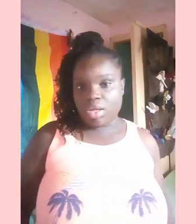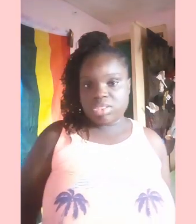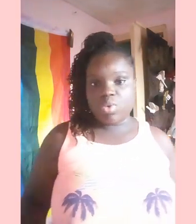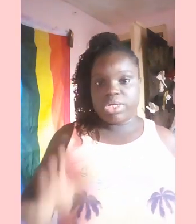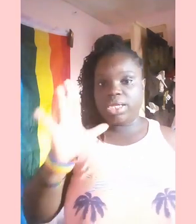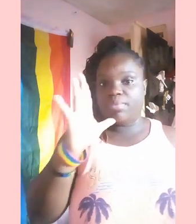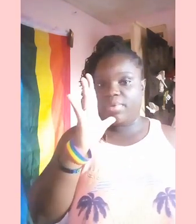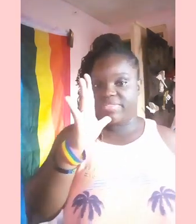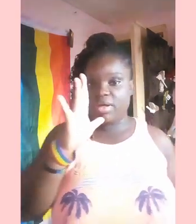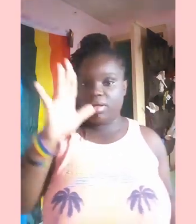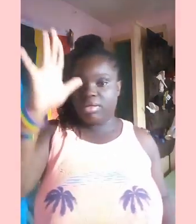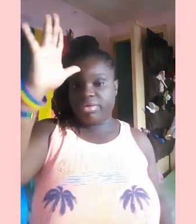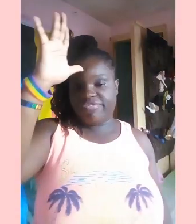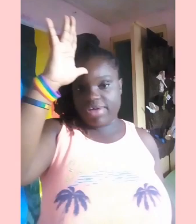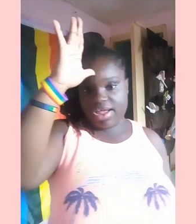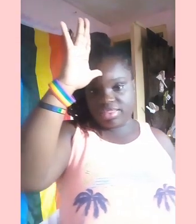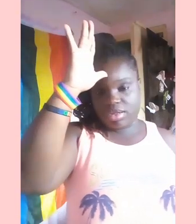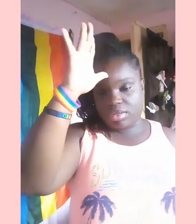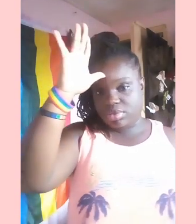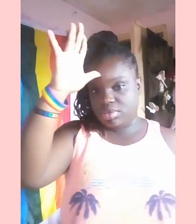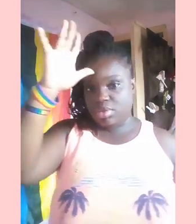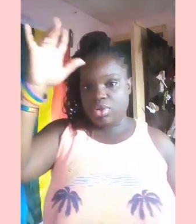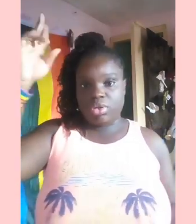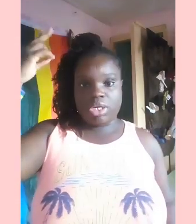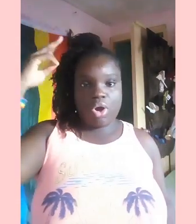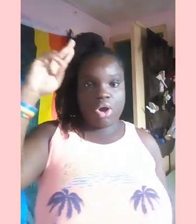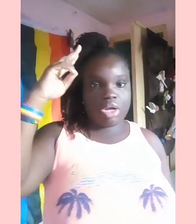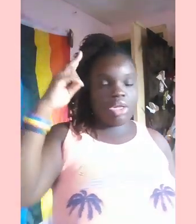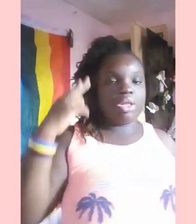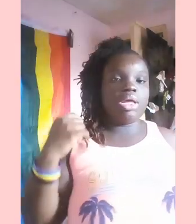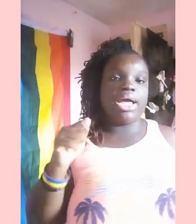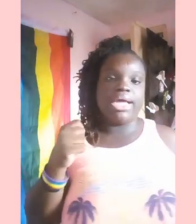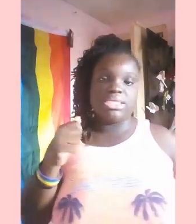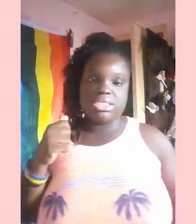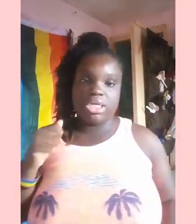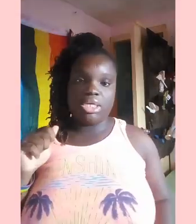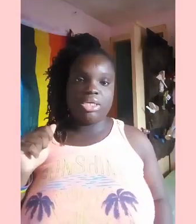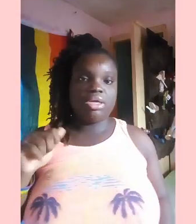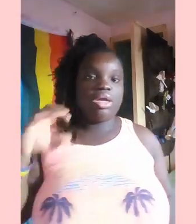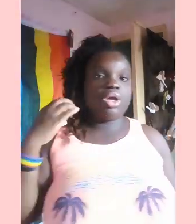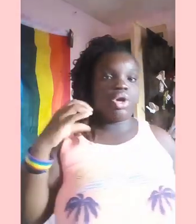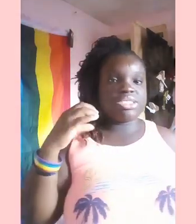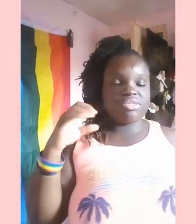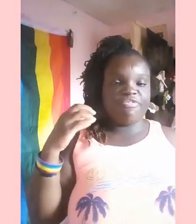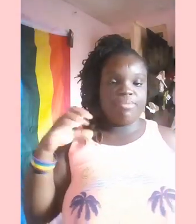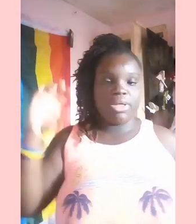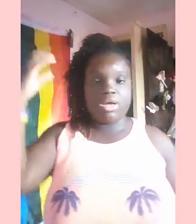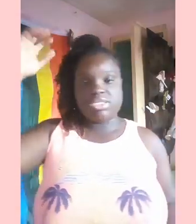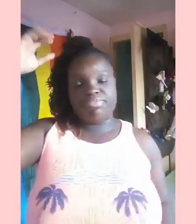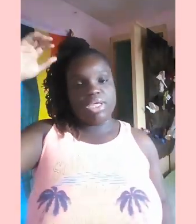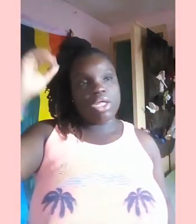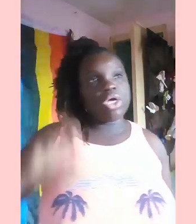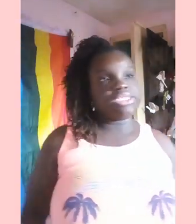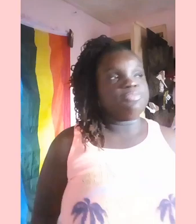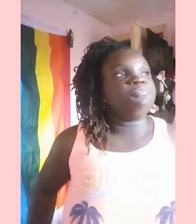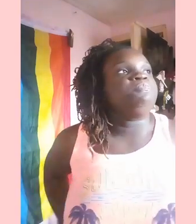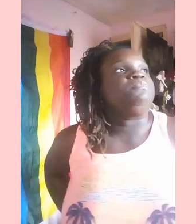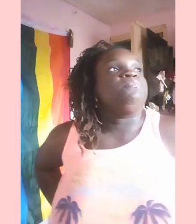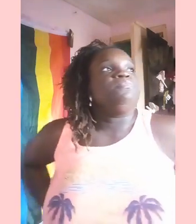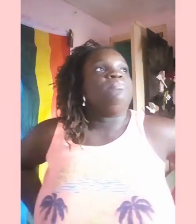So we did mother, father, did uncle, auntie, cousin, female cousin, male cousin.